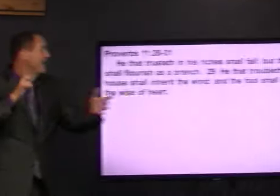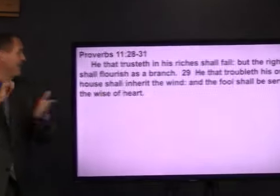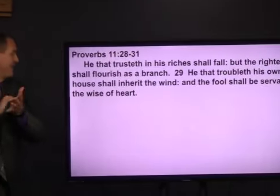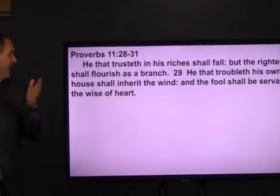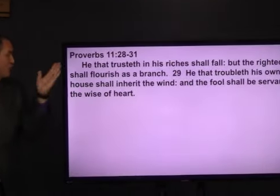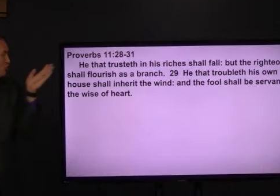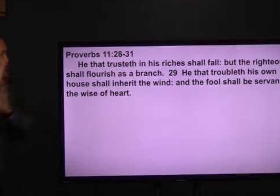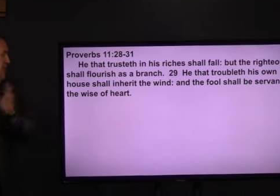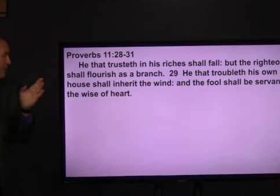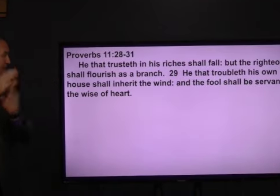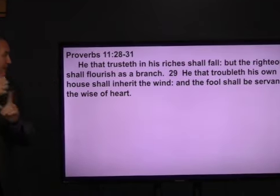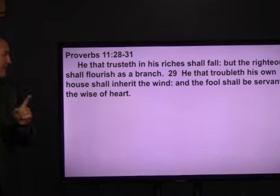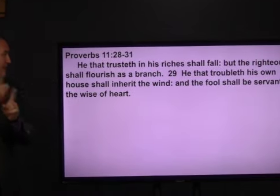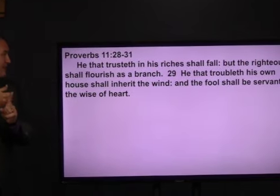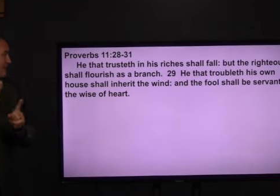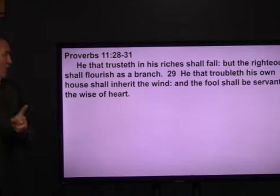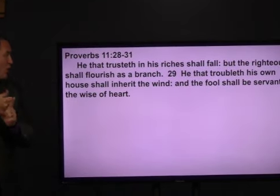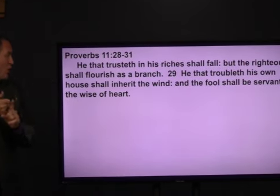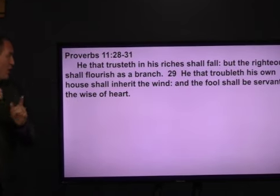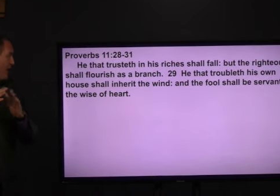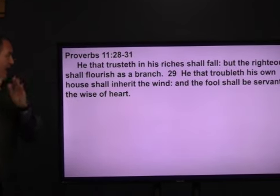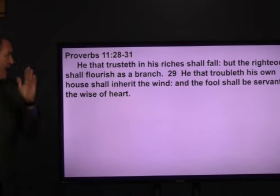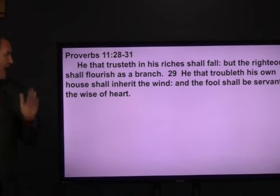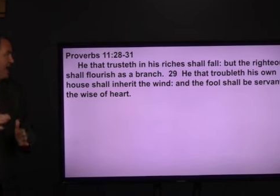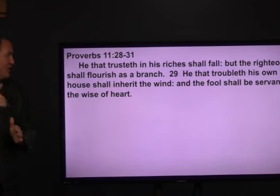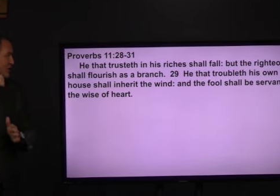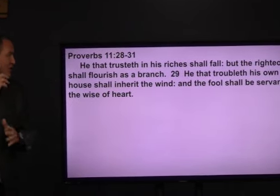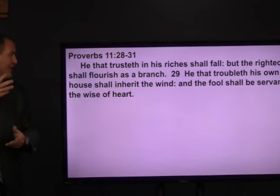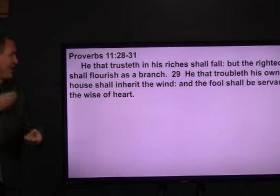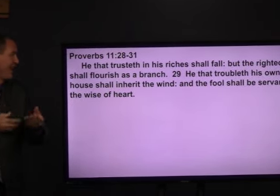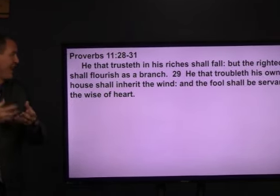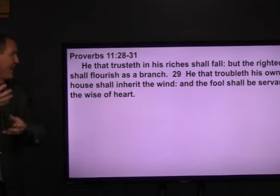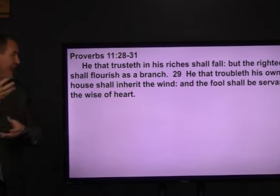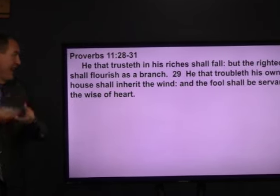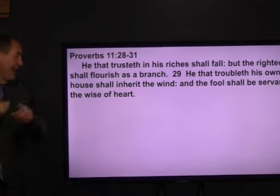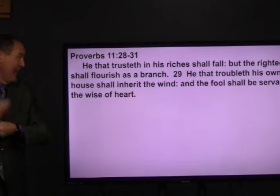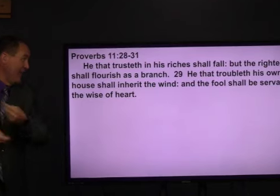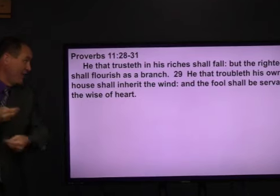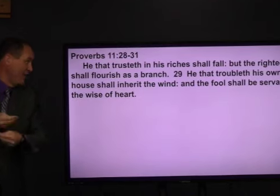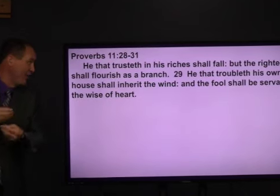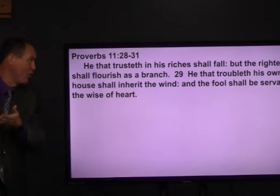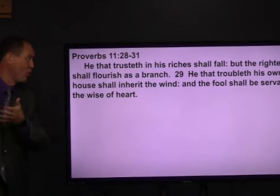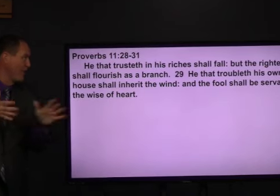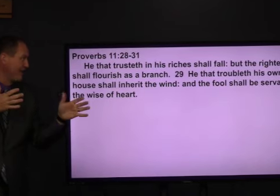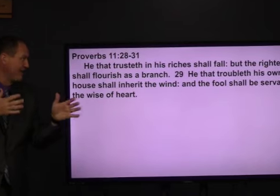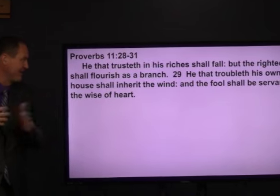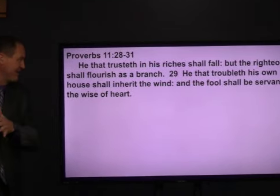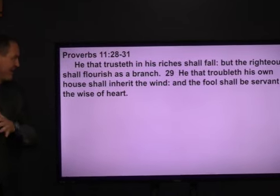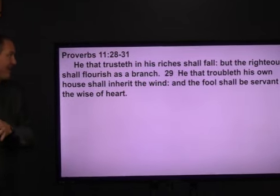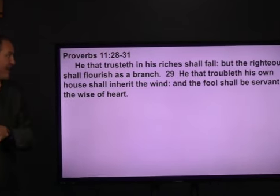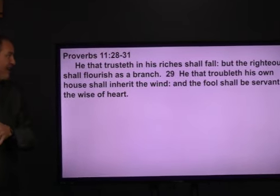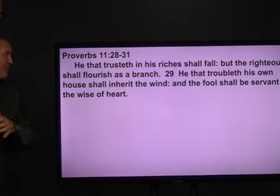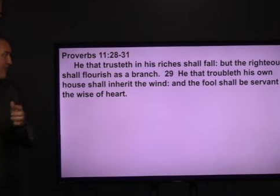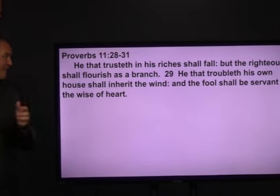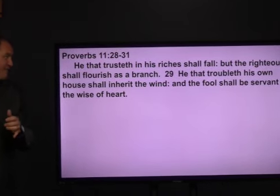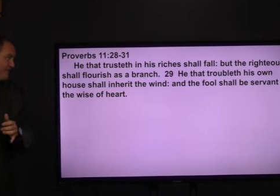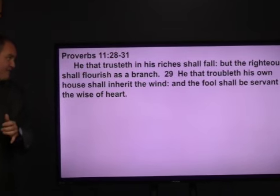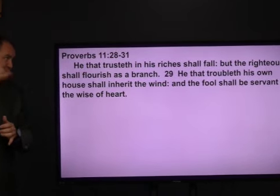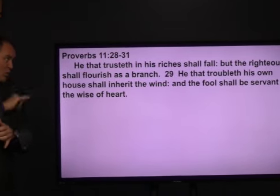Verse 29, he that troubleth his own house shall inherit the land,